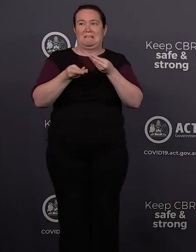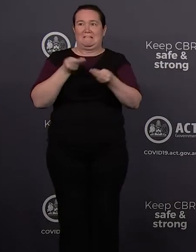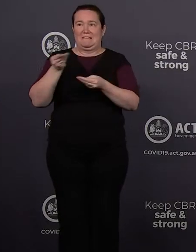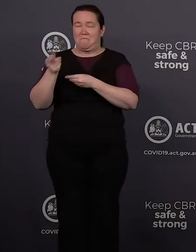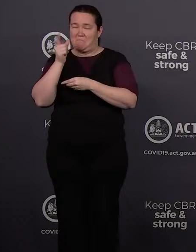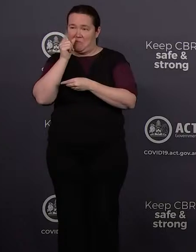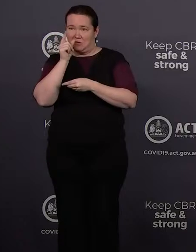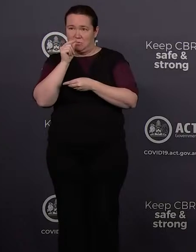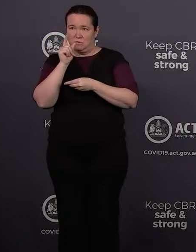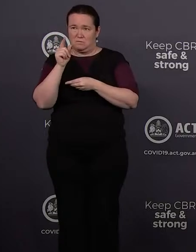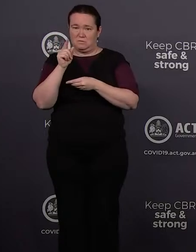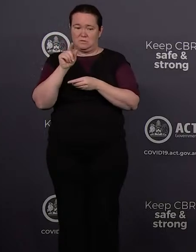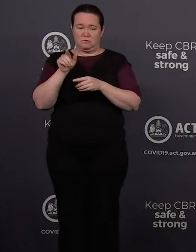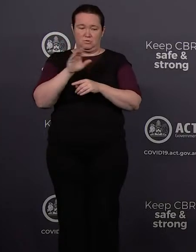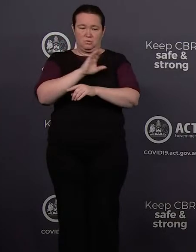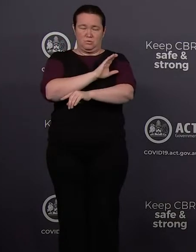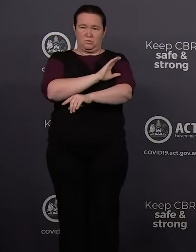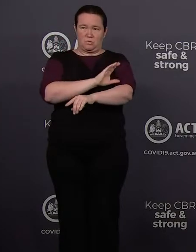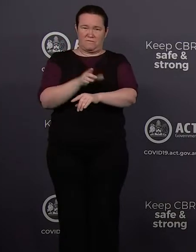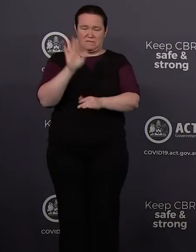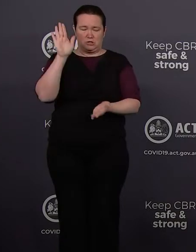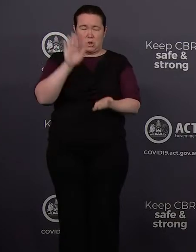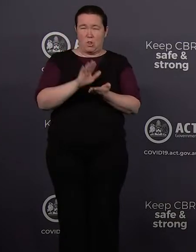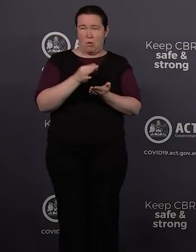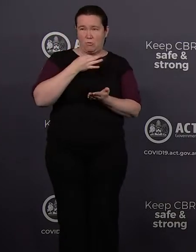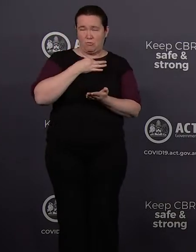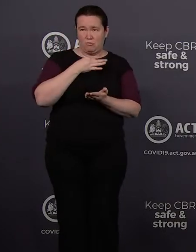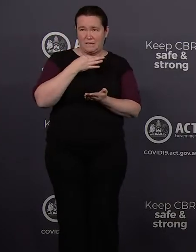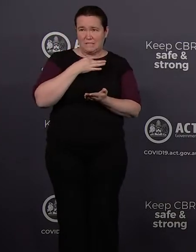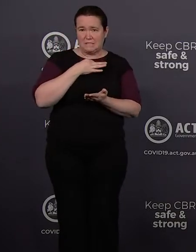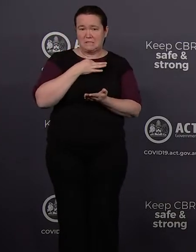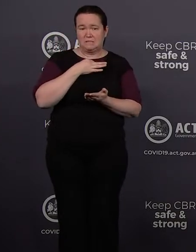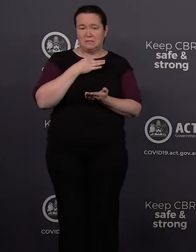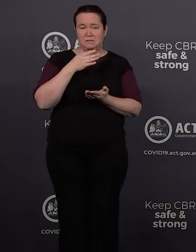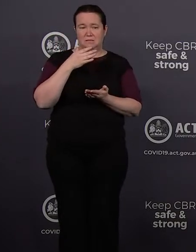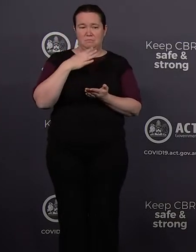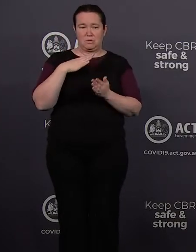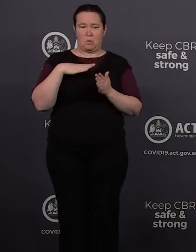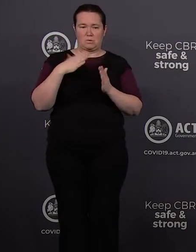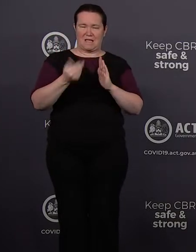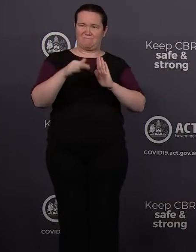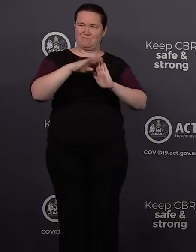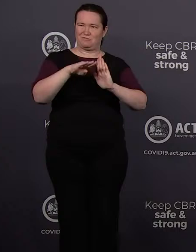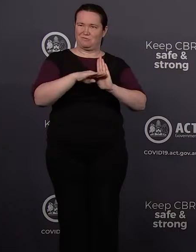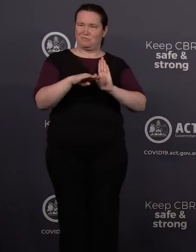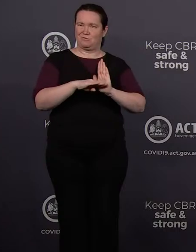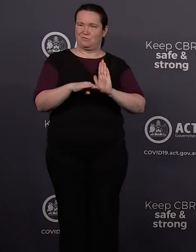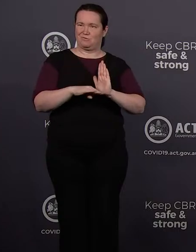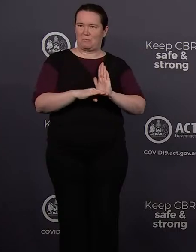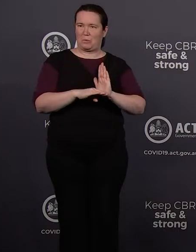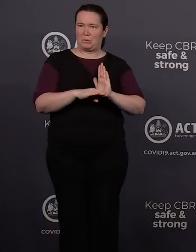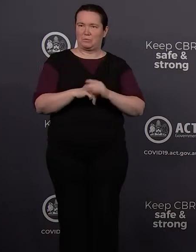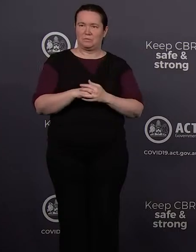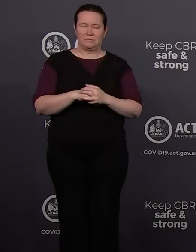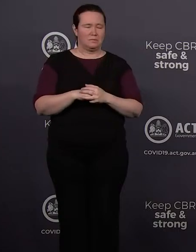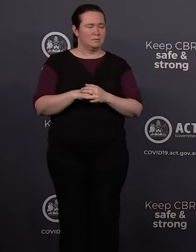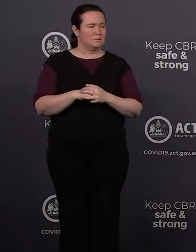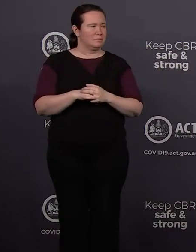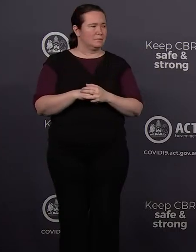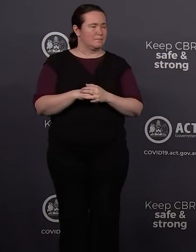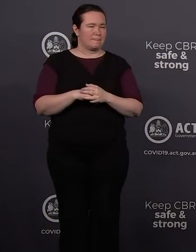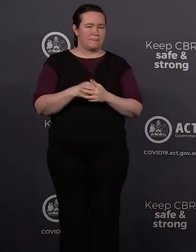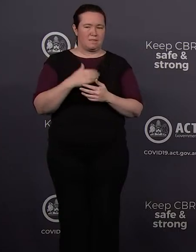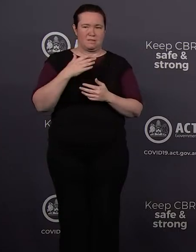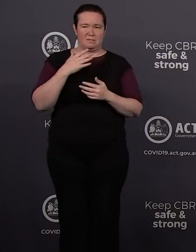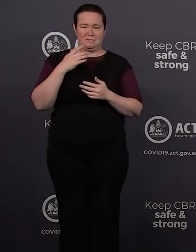Are you confident that they present a fairly low risk to the community given the public health restrictions that are in place more broadly? At this stage, I don't